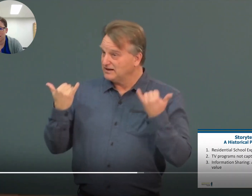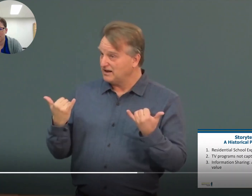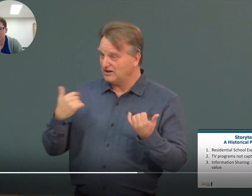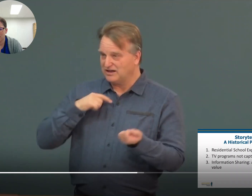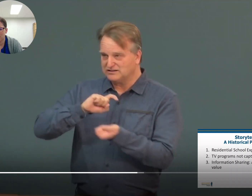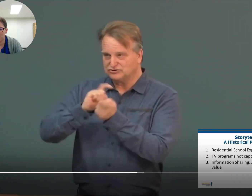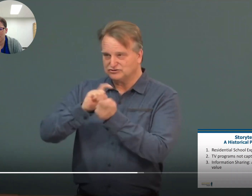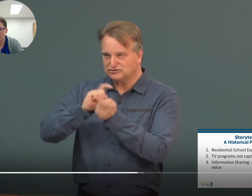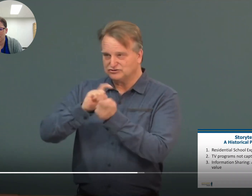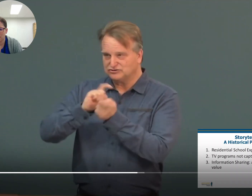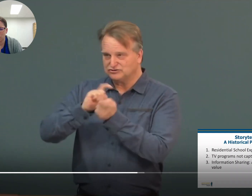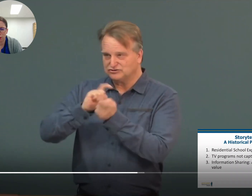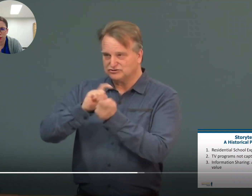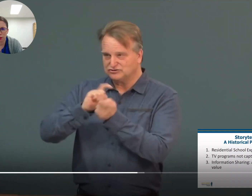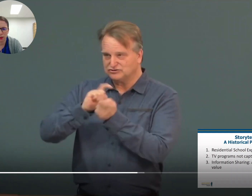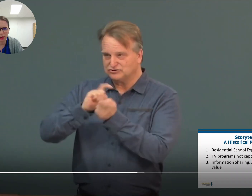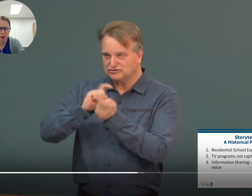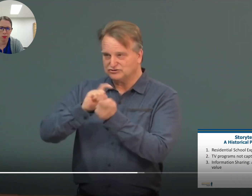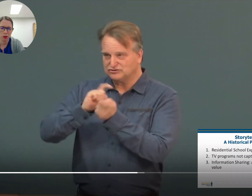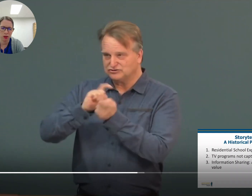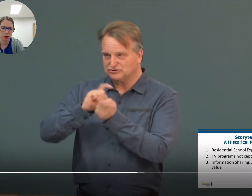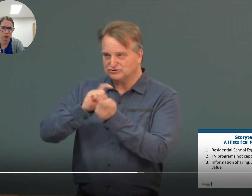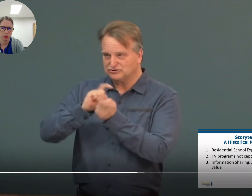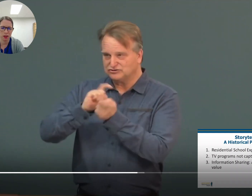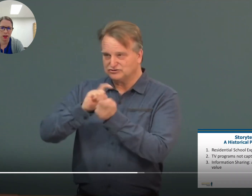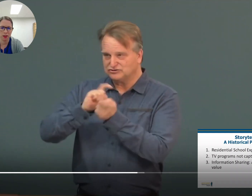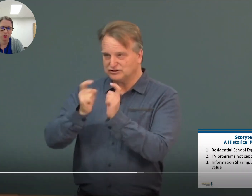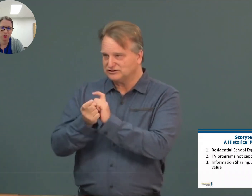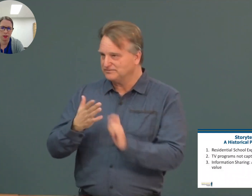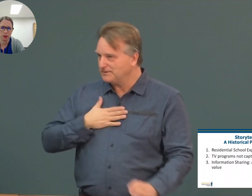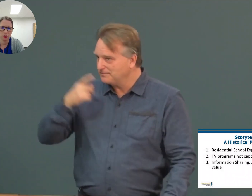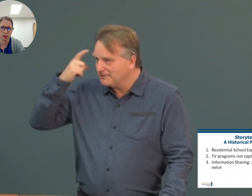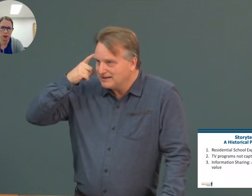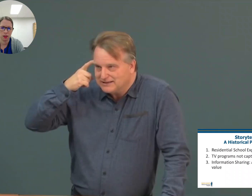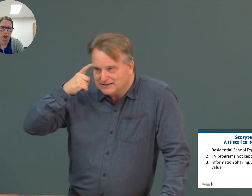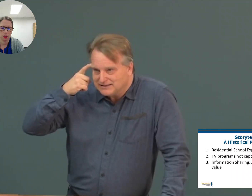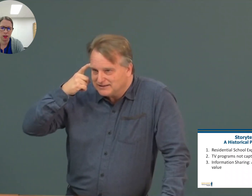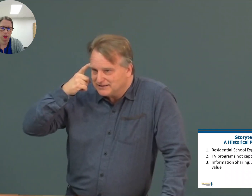them, it's none of your business. That's rude. Don't ask people questions like that.